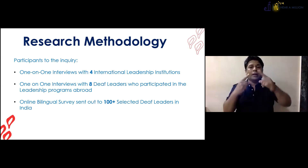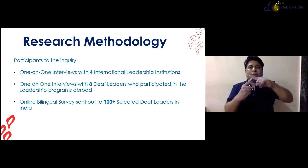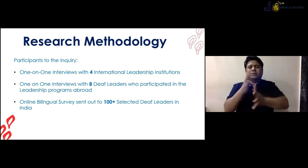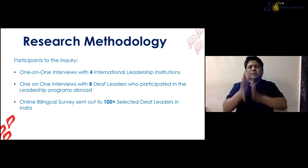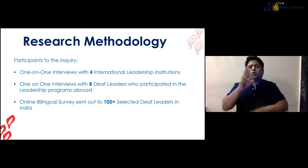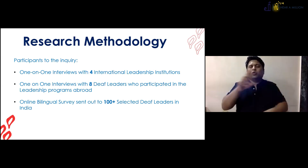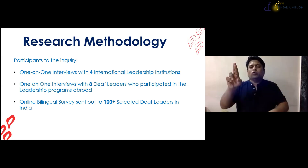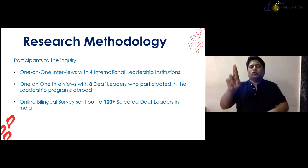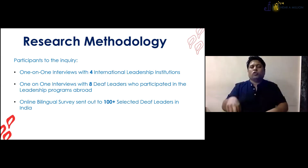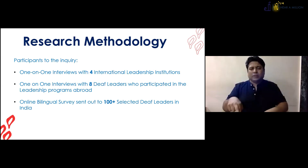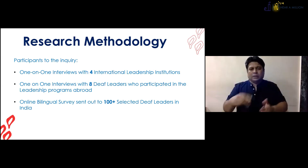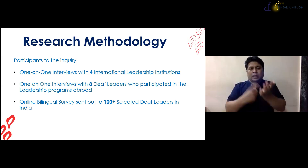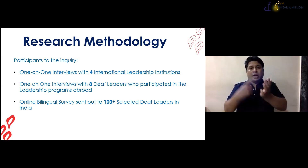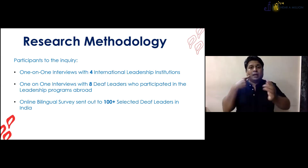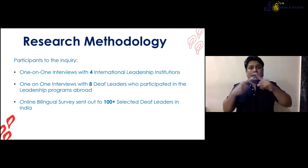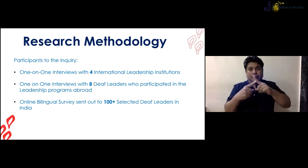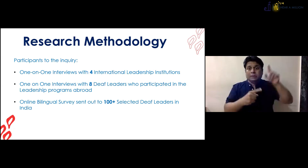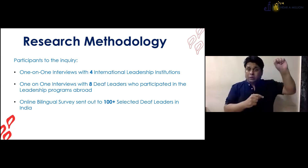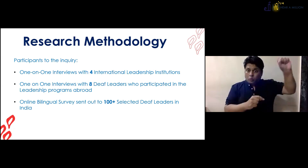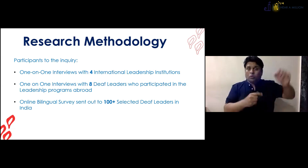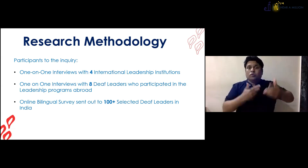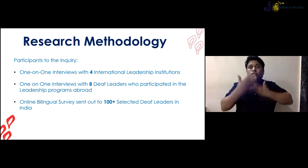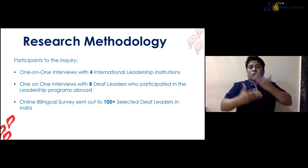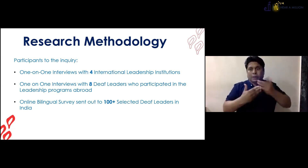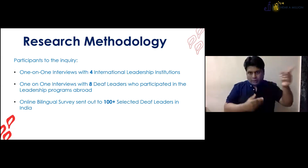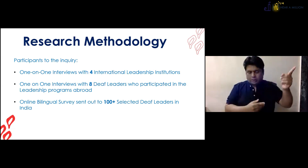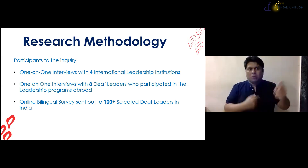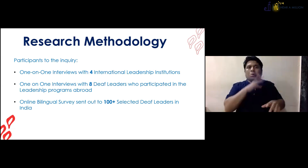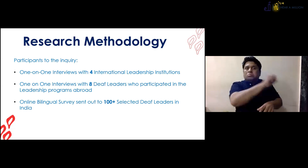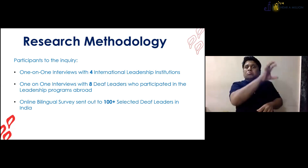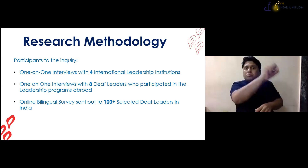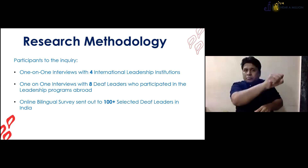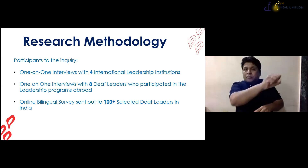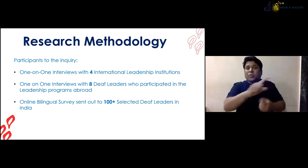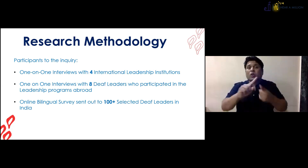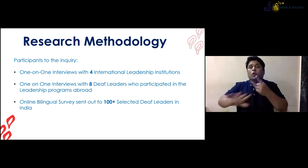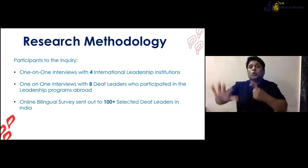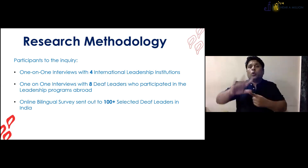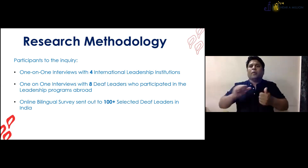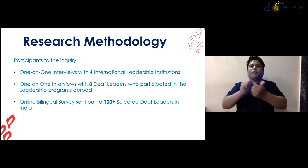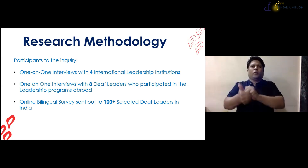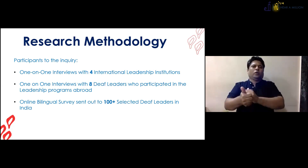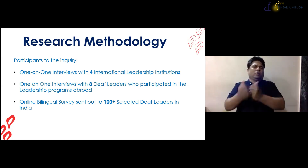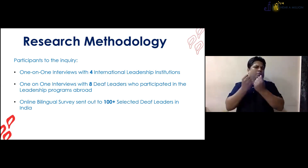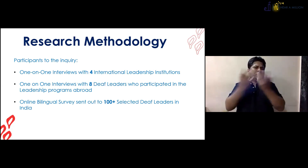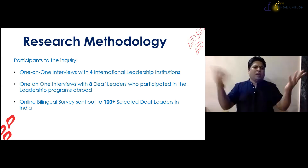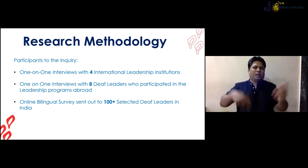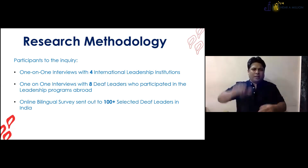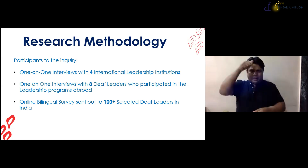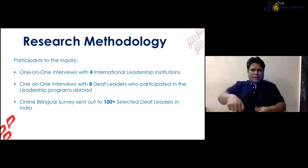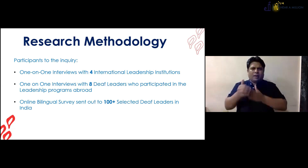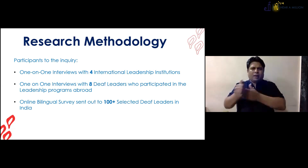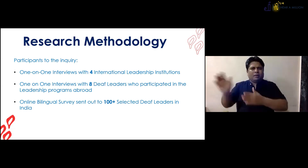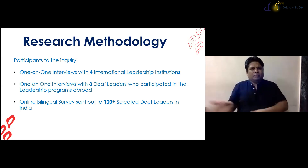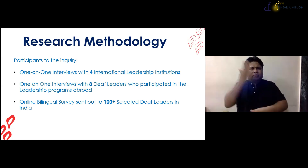from Gallaudet and 2nd from RIT. So this is the sign name of RIT, that training center, and then 1 from